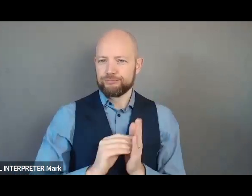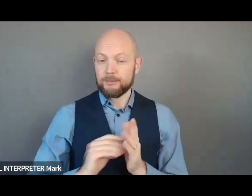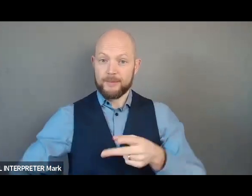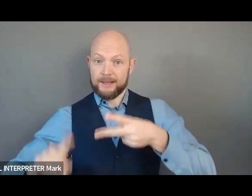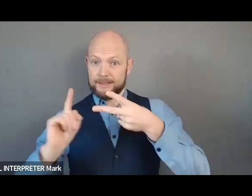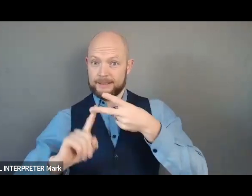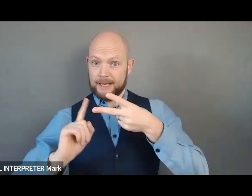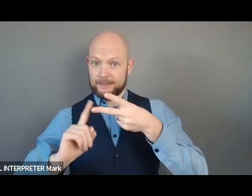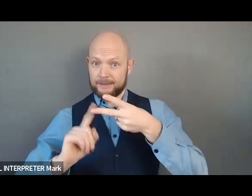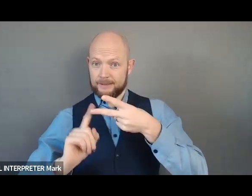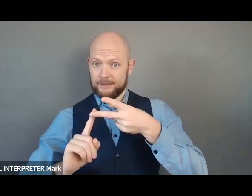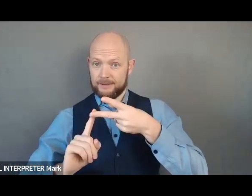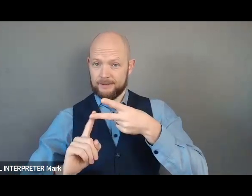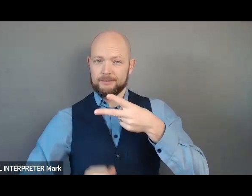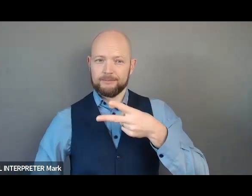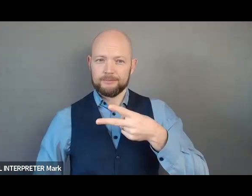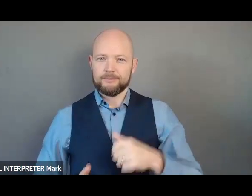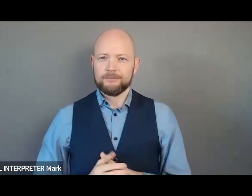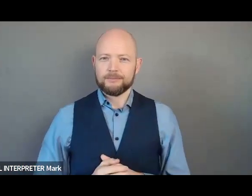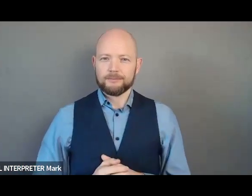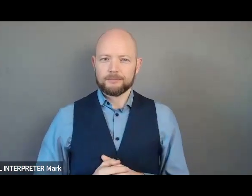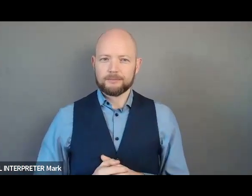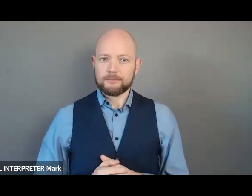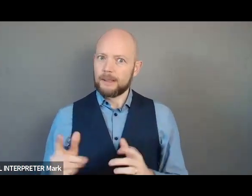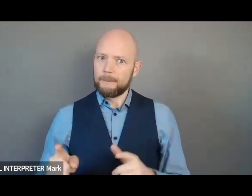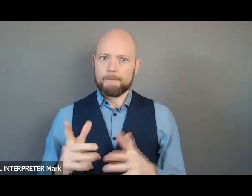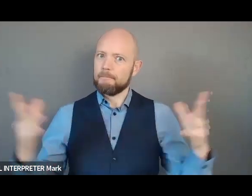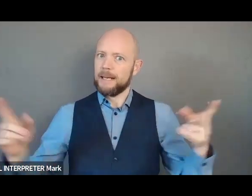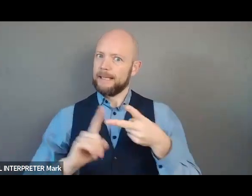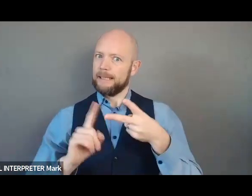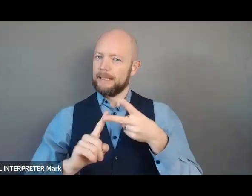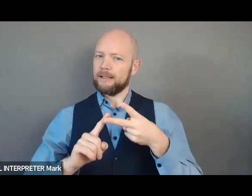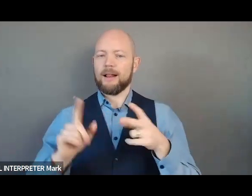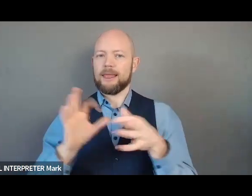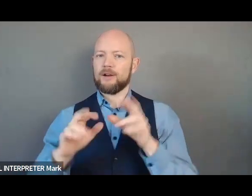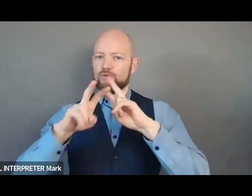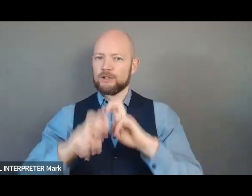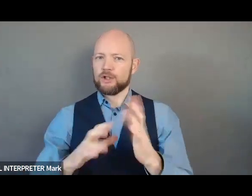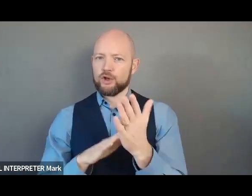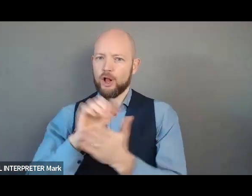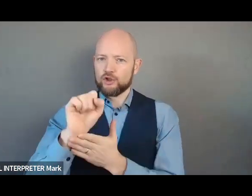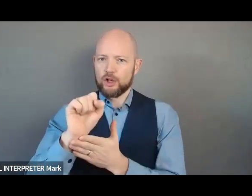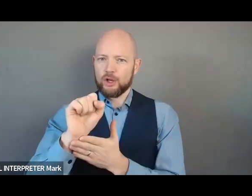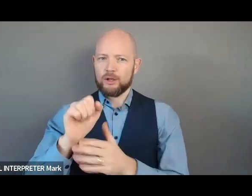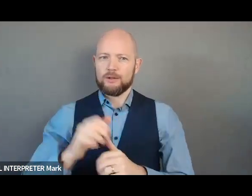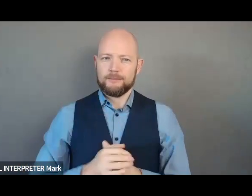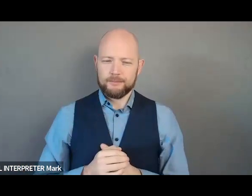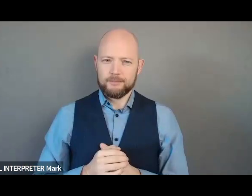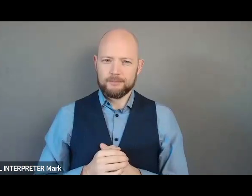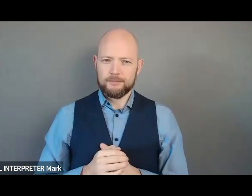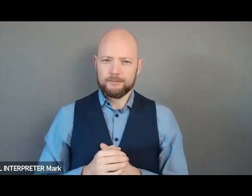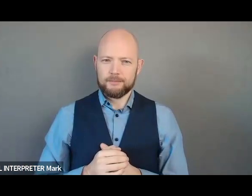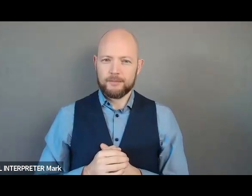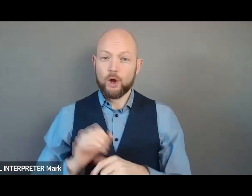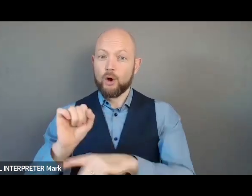major, which is around research culture and support. Protected research time is very key. It